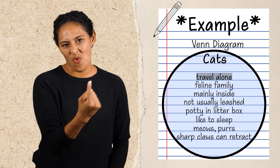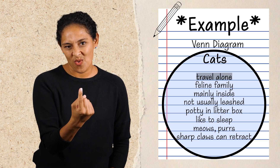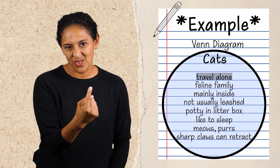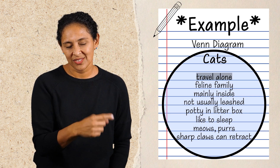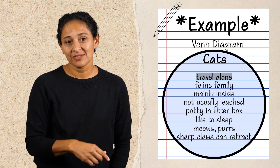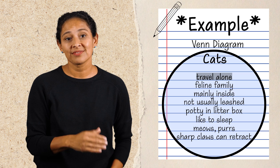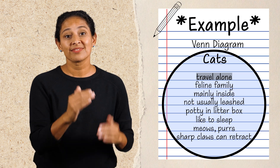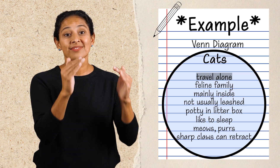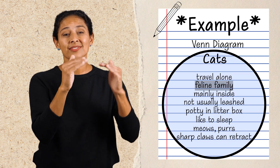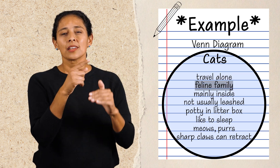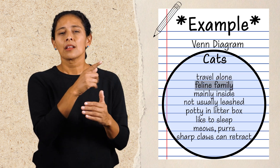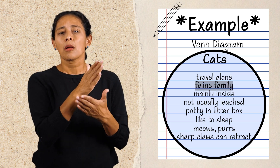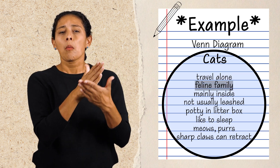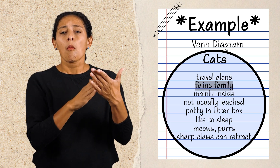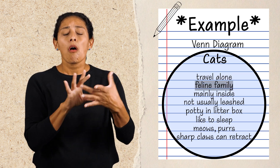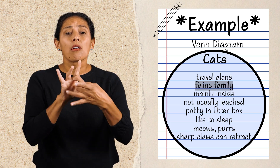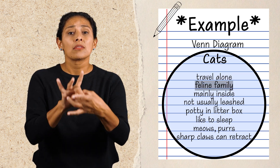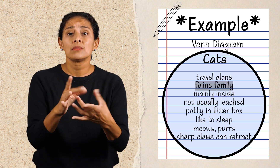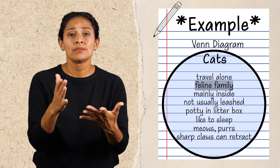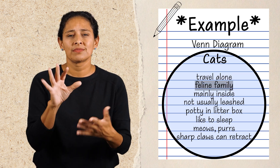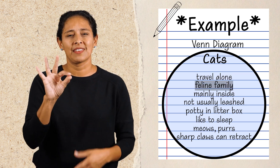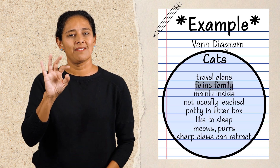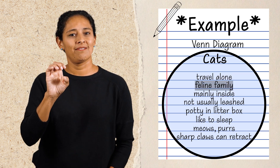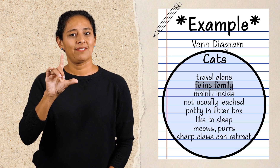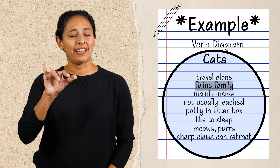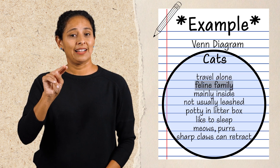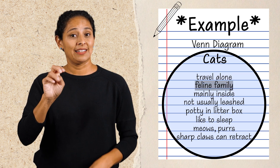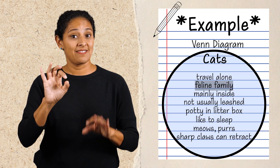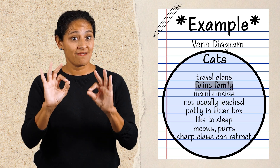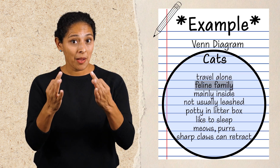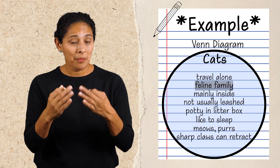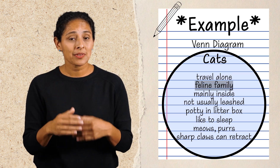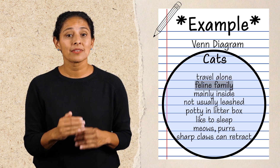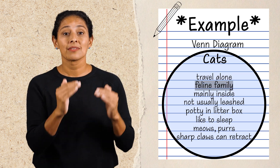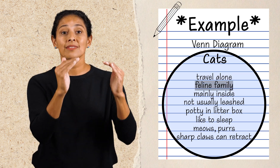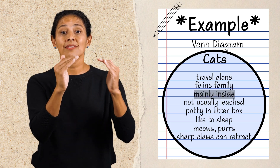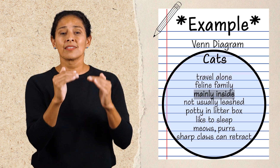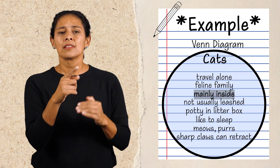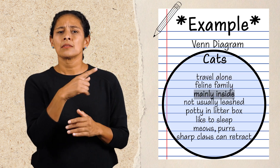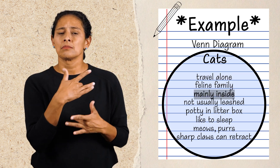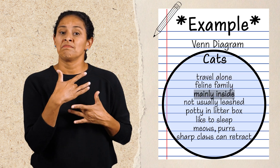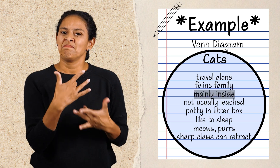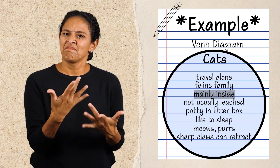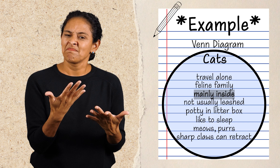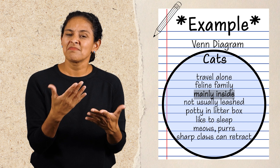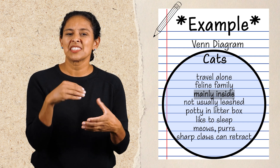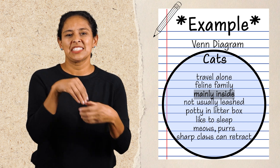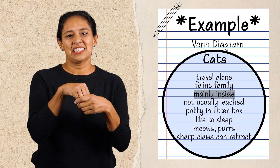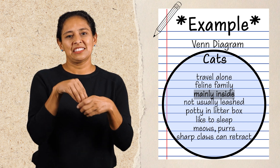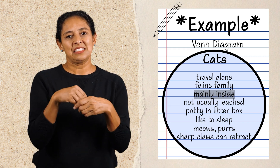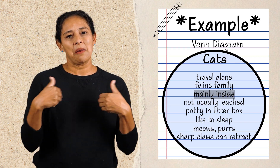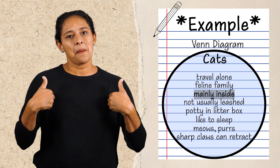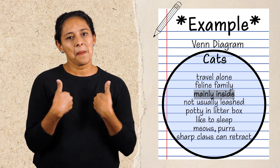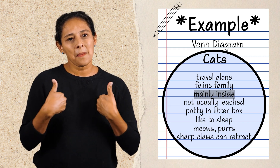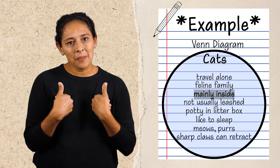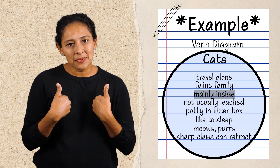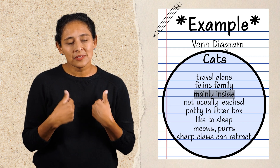alone. They are part of the feline family. They are mainly inside